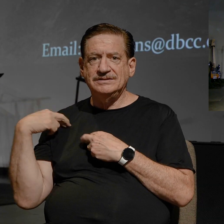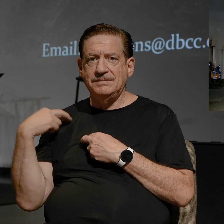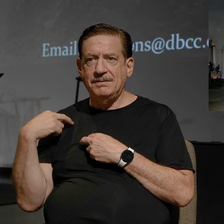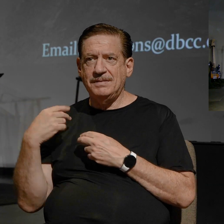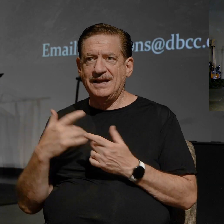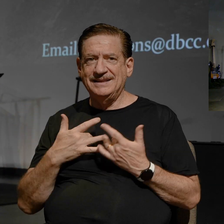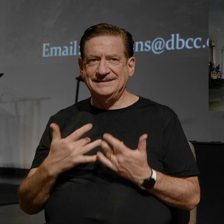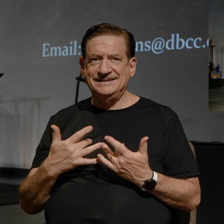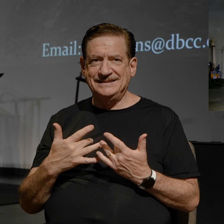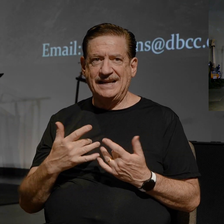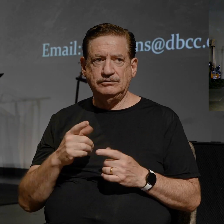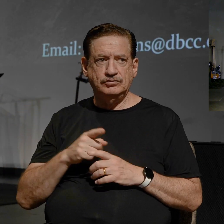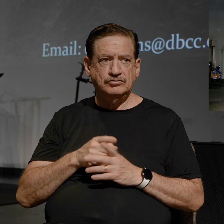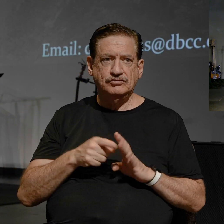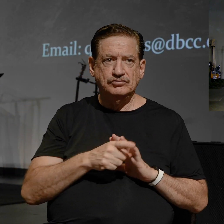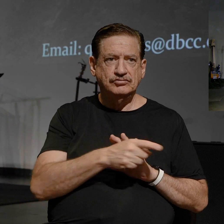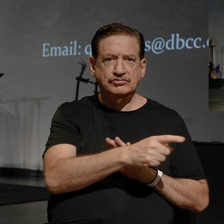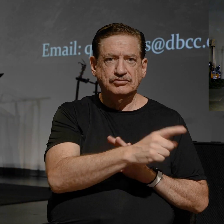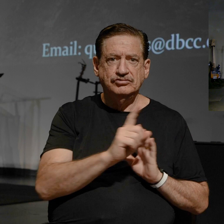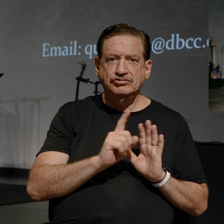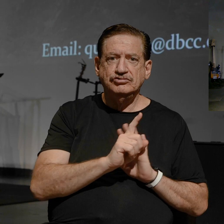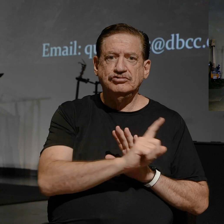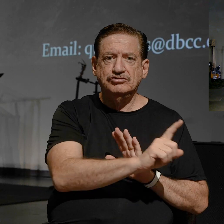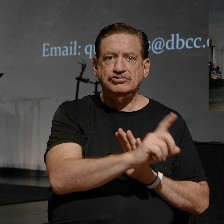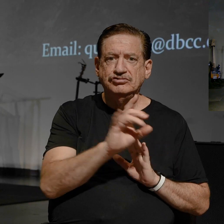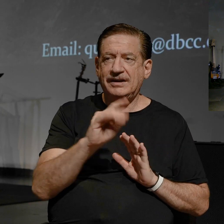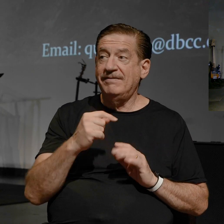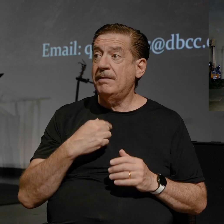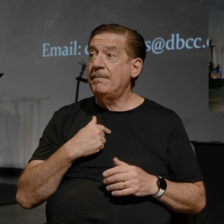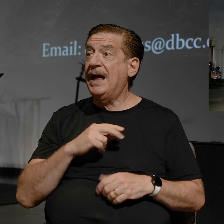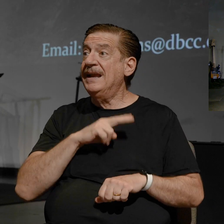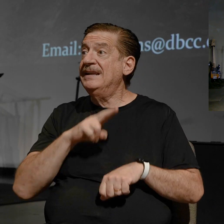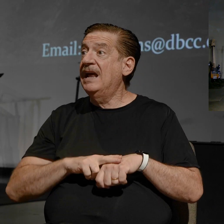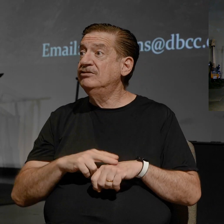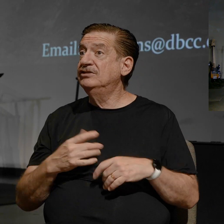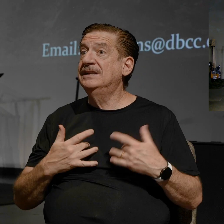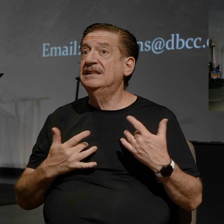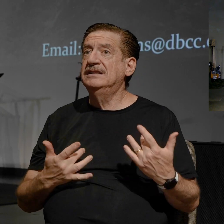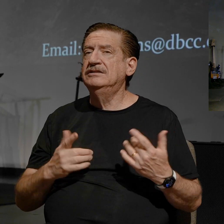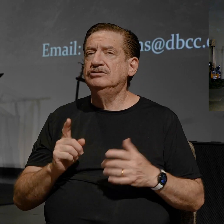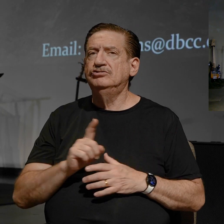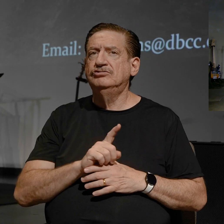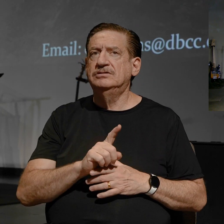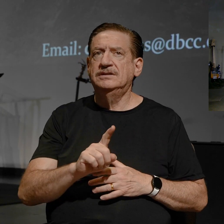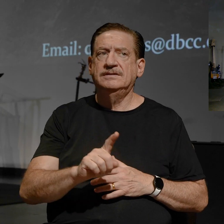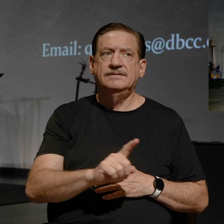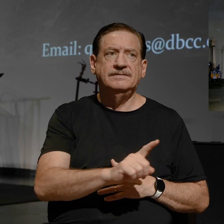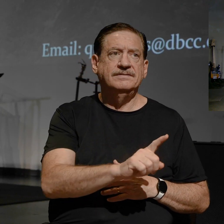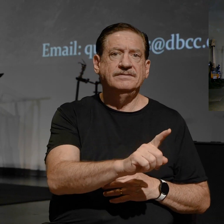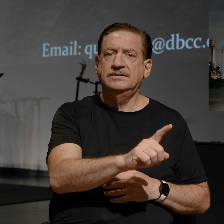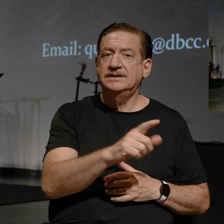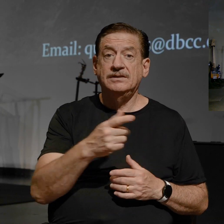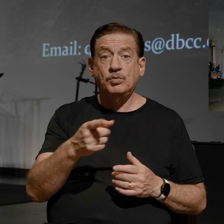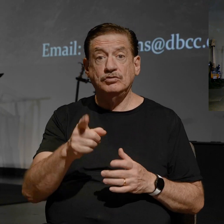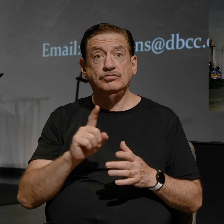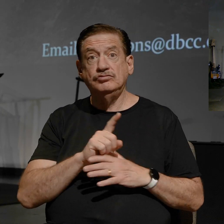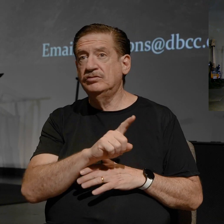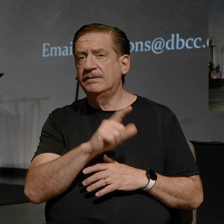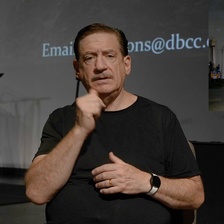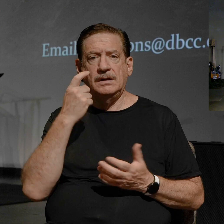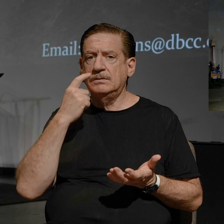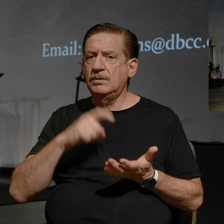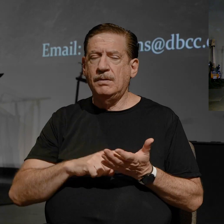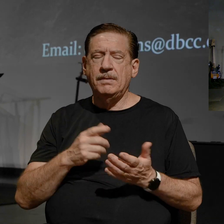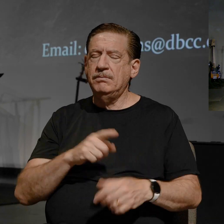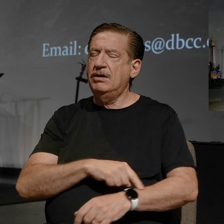My natural inclination is to just casually drift. And you know what happens when you drift? You don't notice it at first. It can be a long